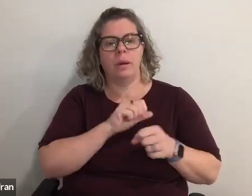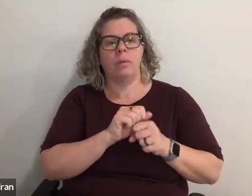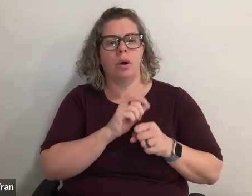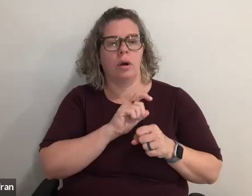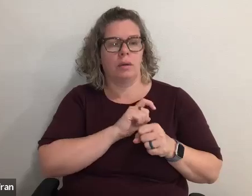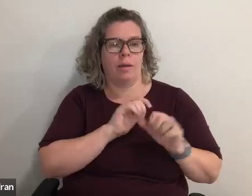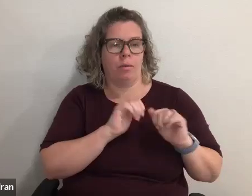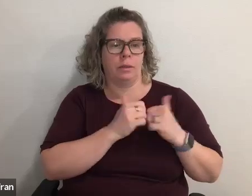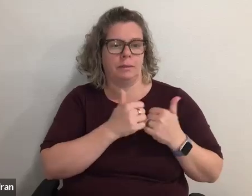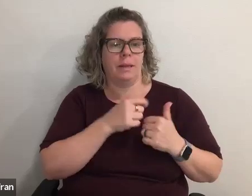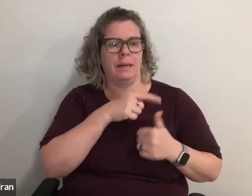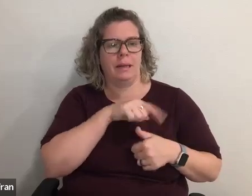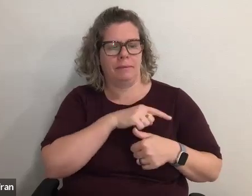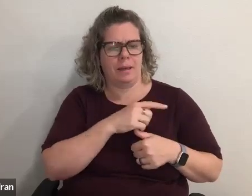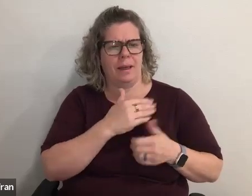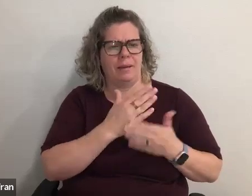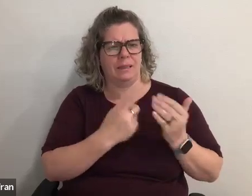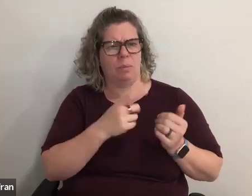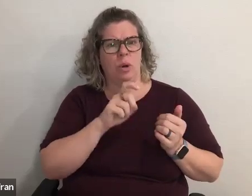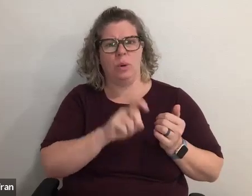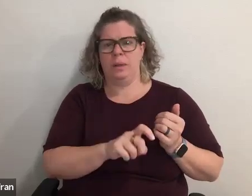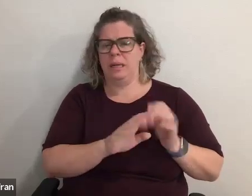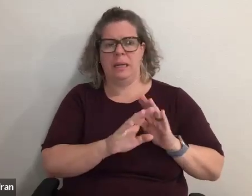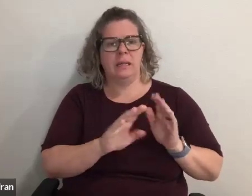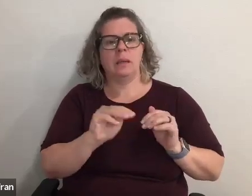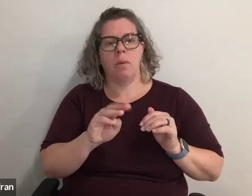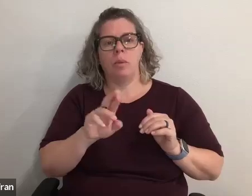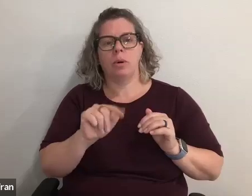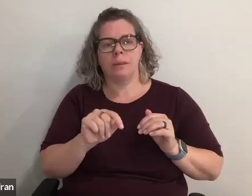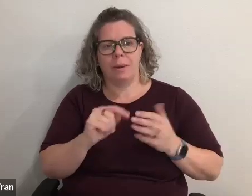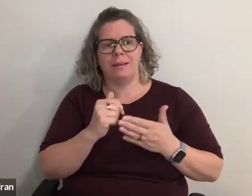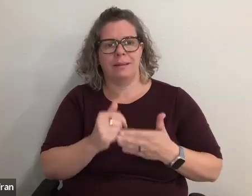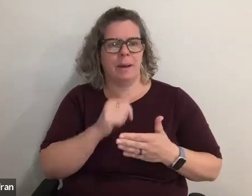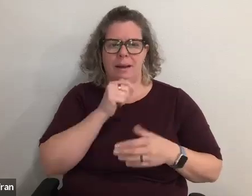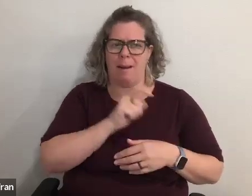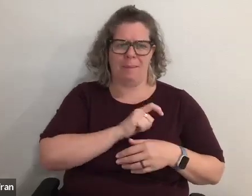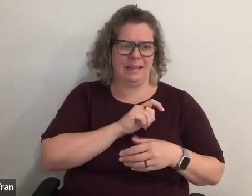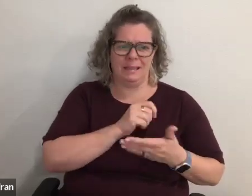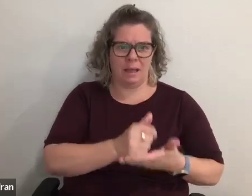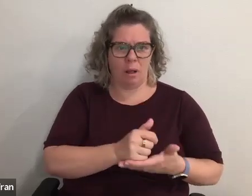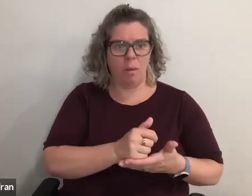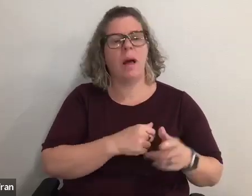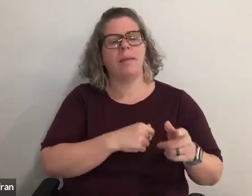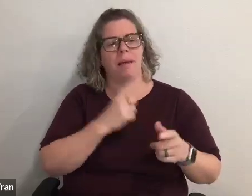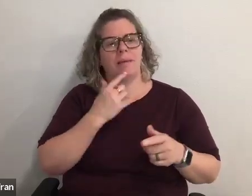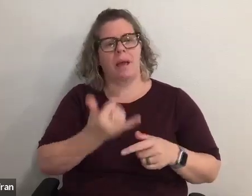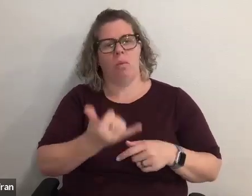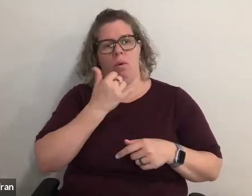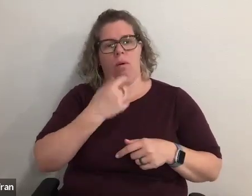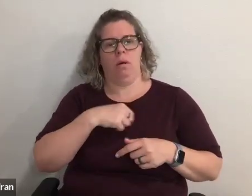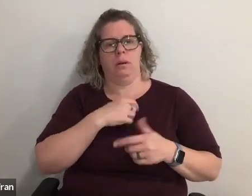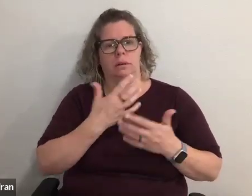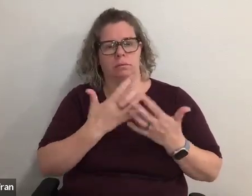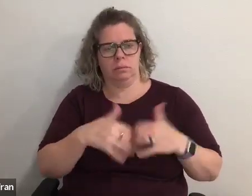enforcement agencies, so if they have somebody that needs a mobile response team and not a police officer on scene, that law enforcement can then